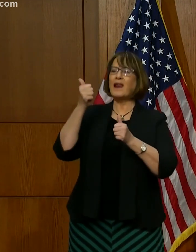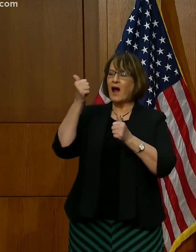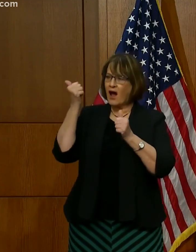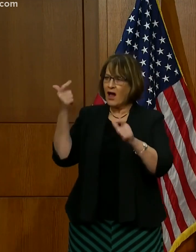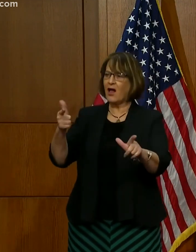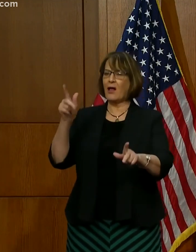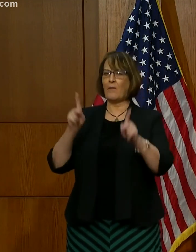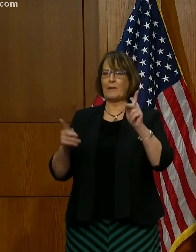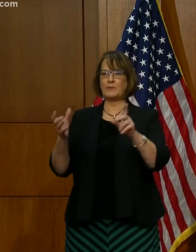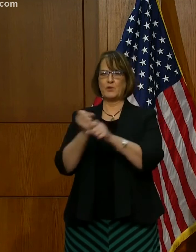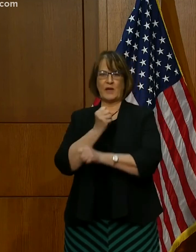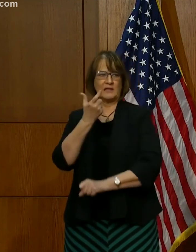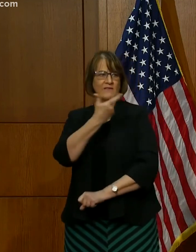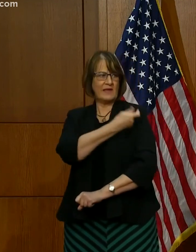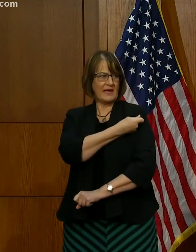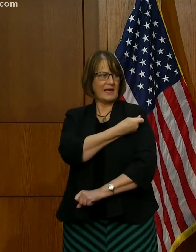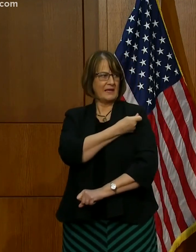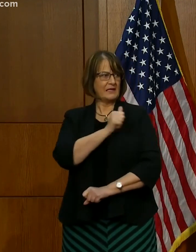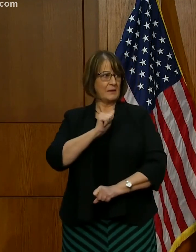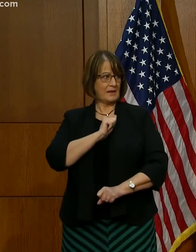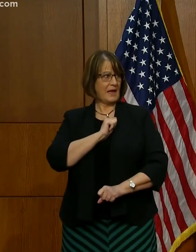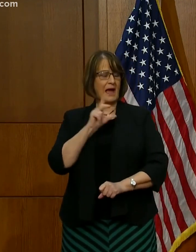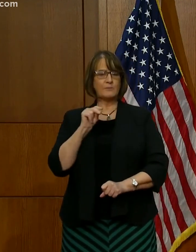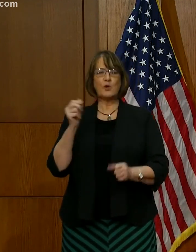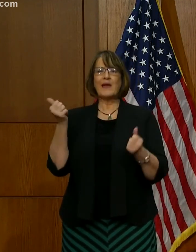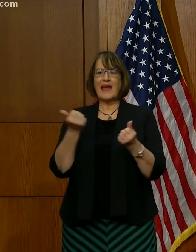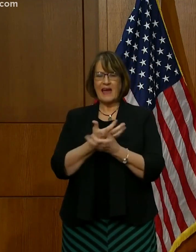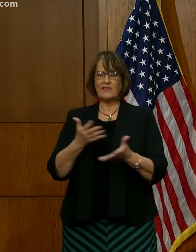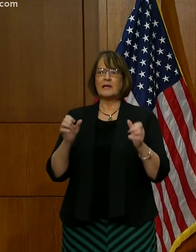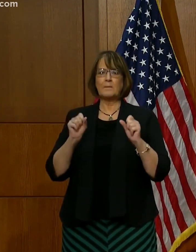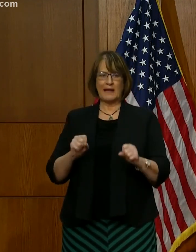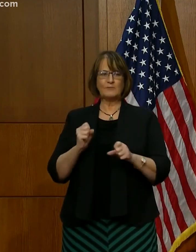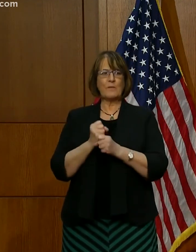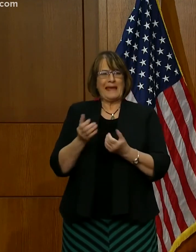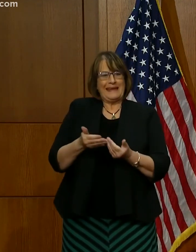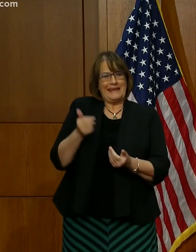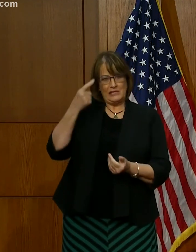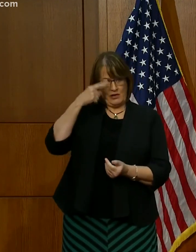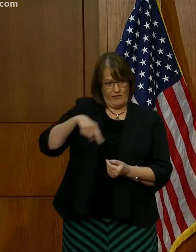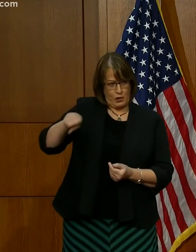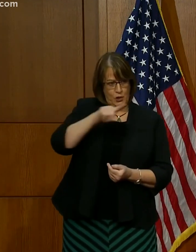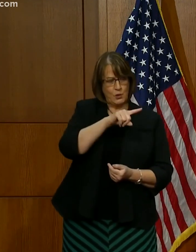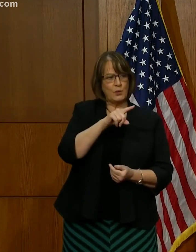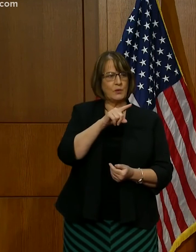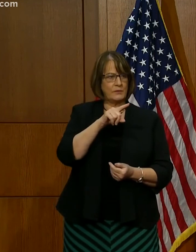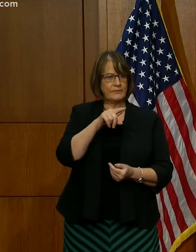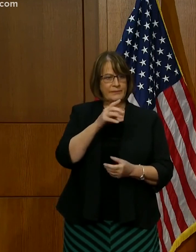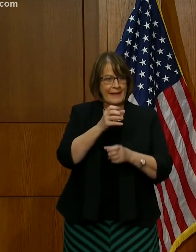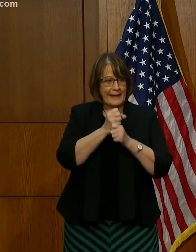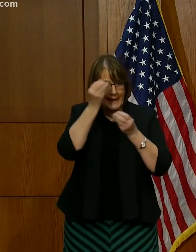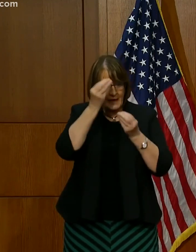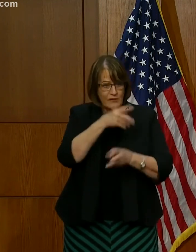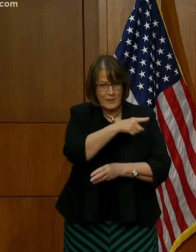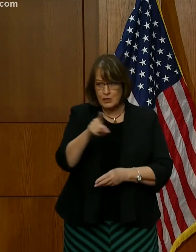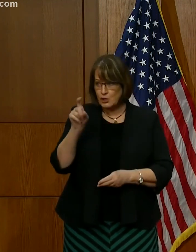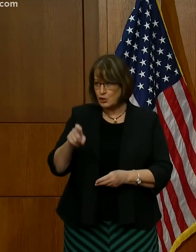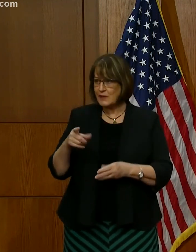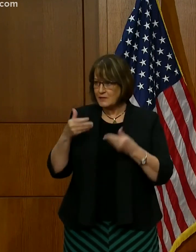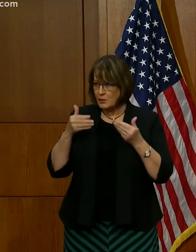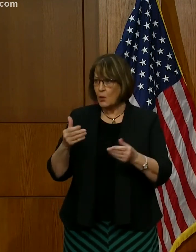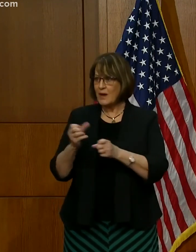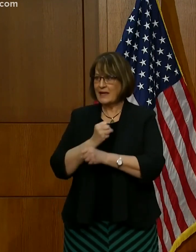get it, and I'm doing everything in my power to make it easier for you to get the information you need and get